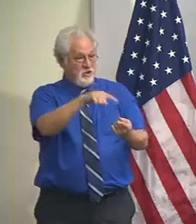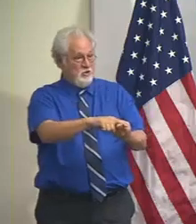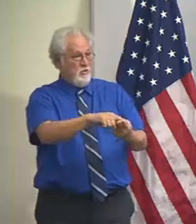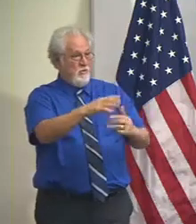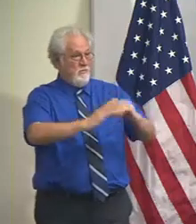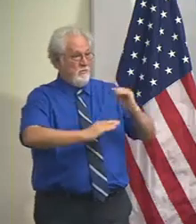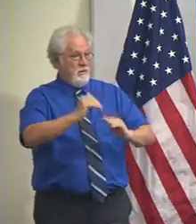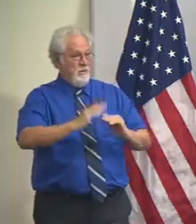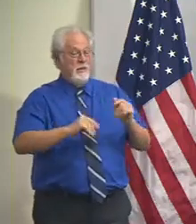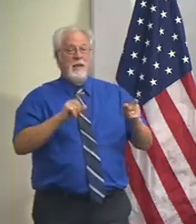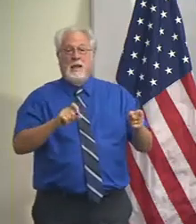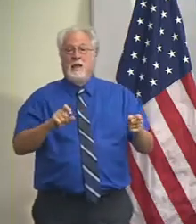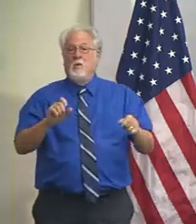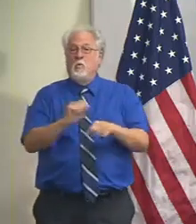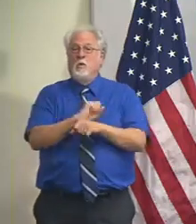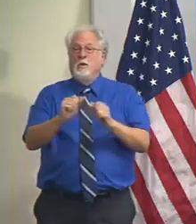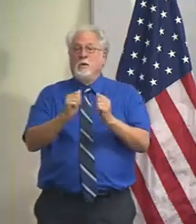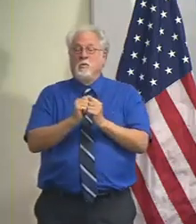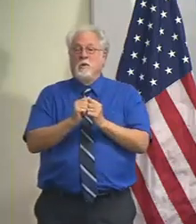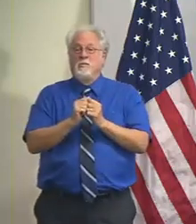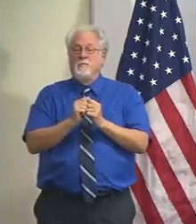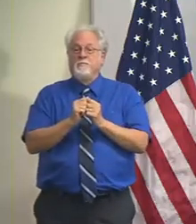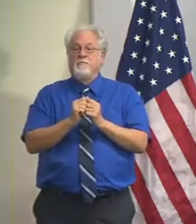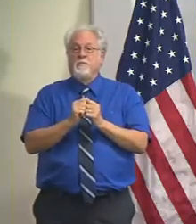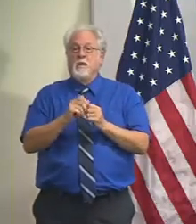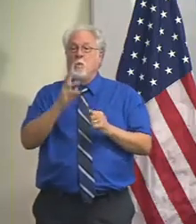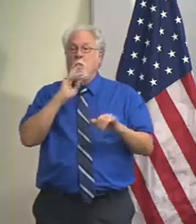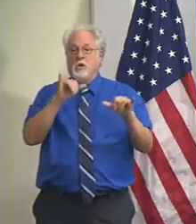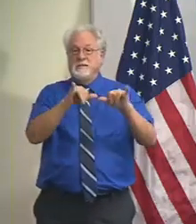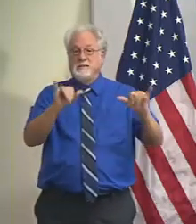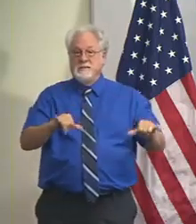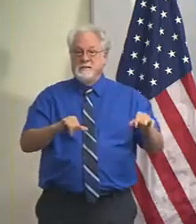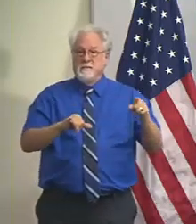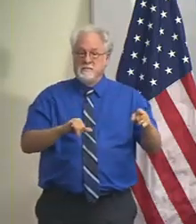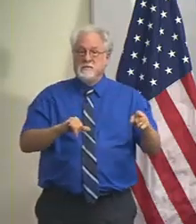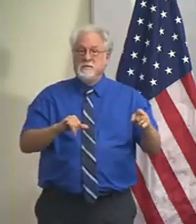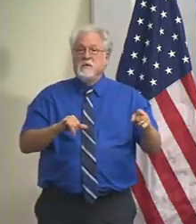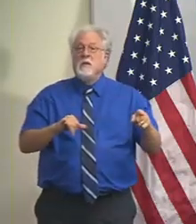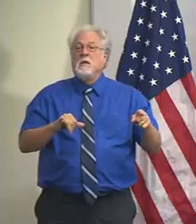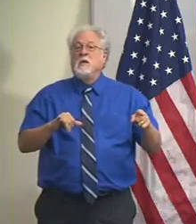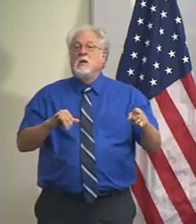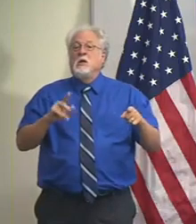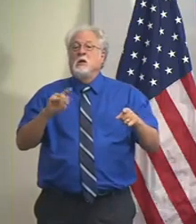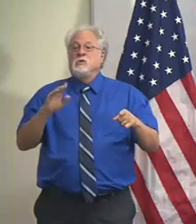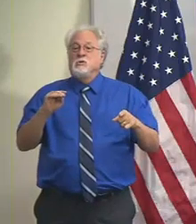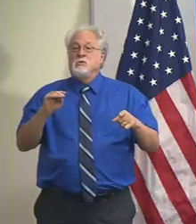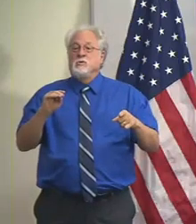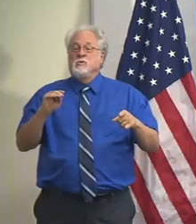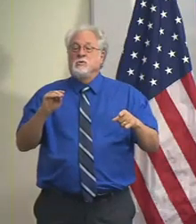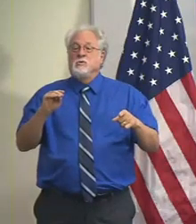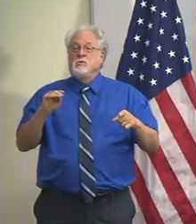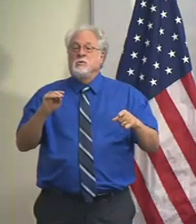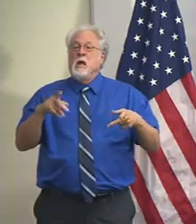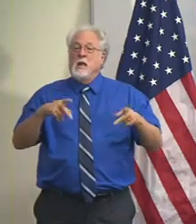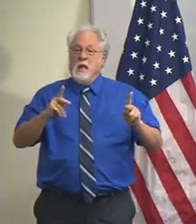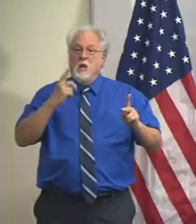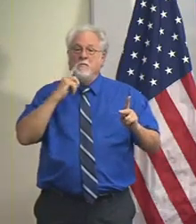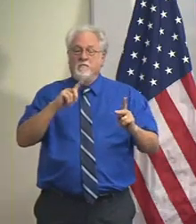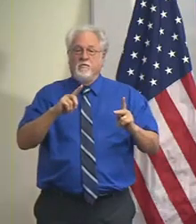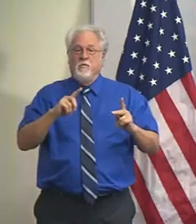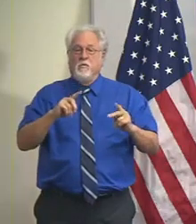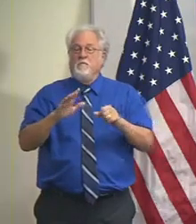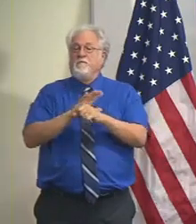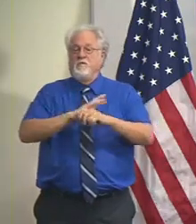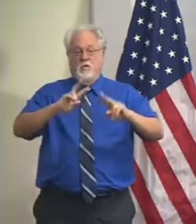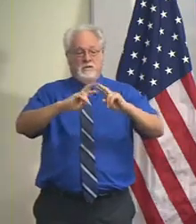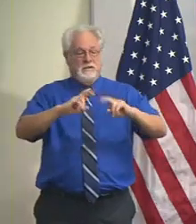repaired. And we are working with the water systems to be able to allow for full assessments